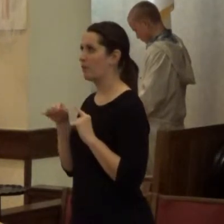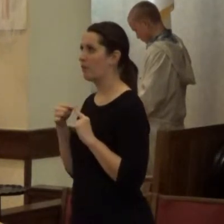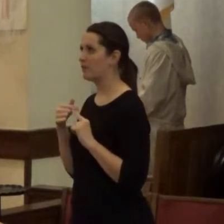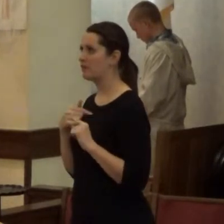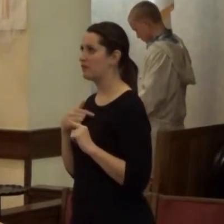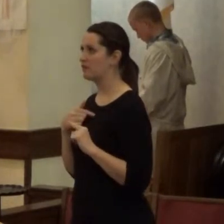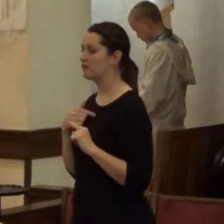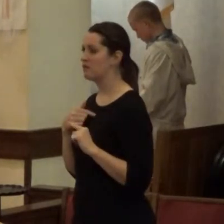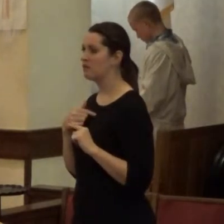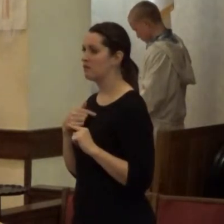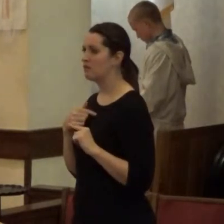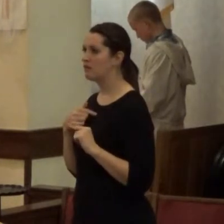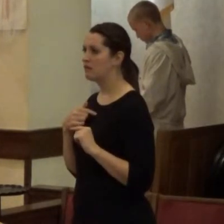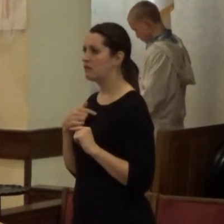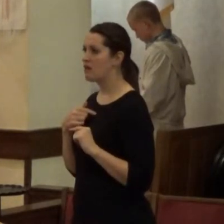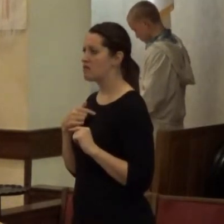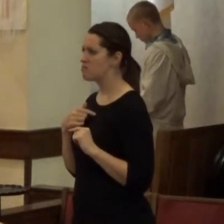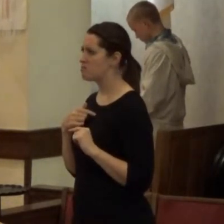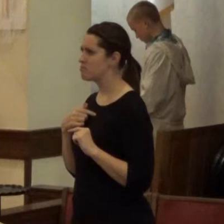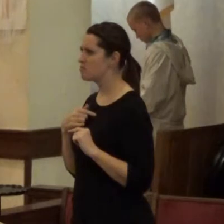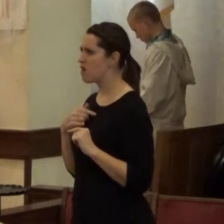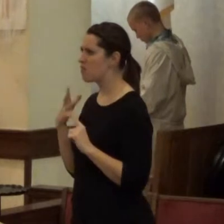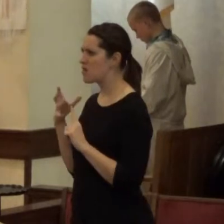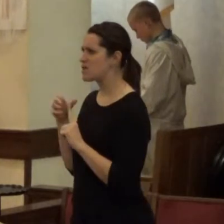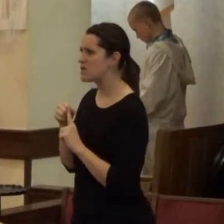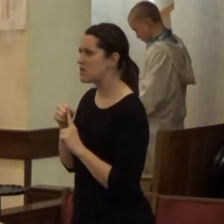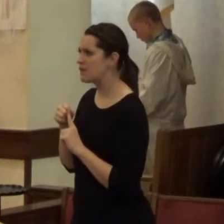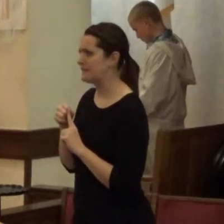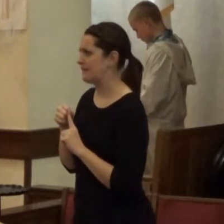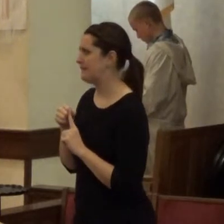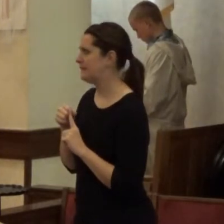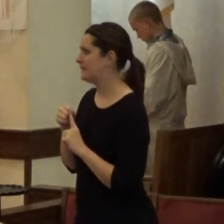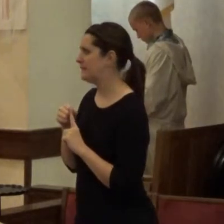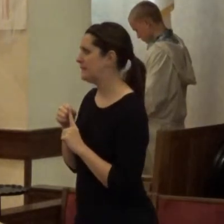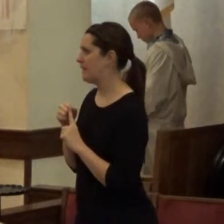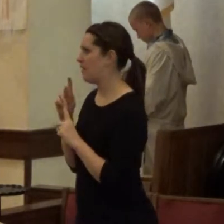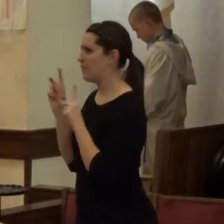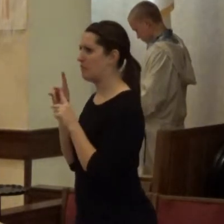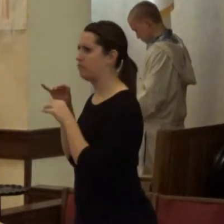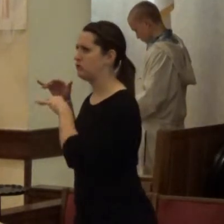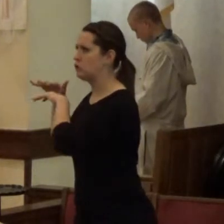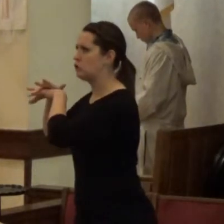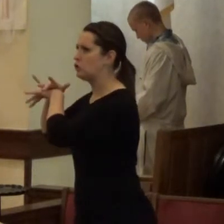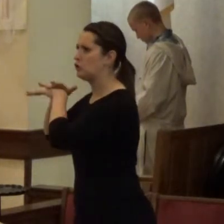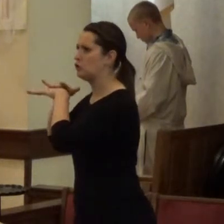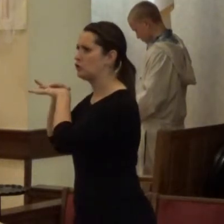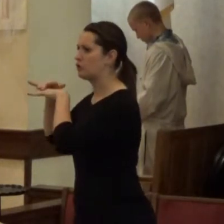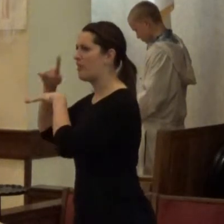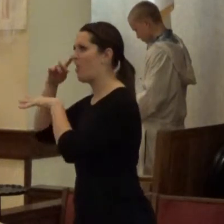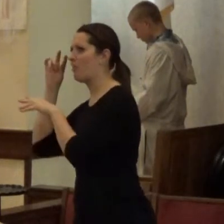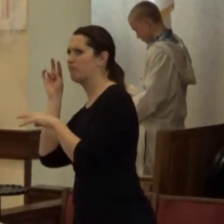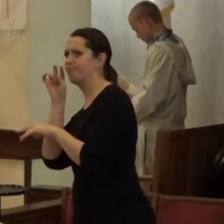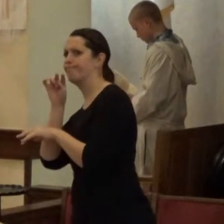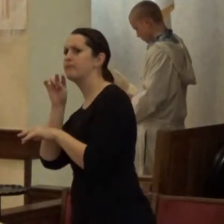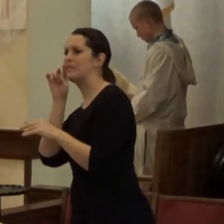them. They wanted to arrest him, but they feared the crowds because they regarded him as a